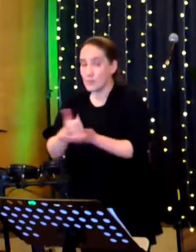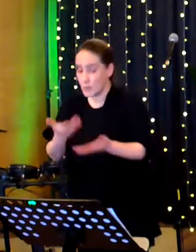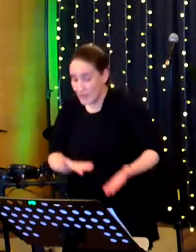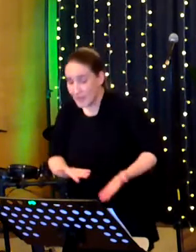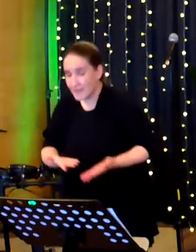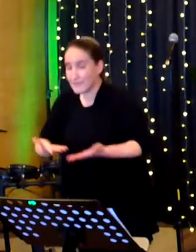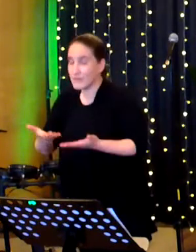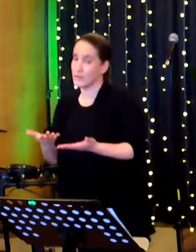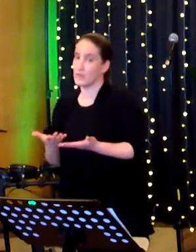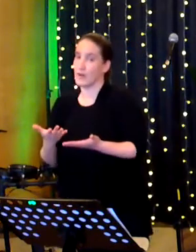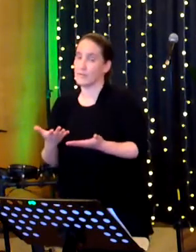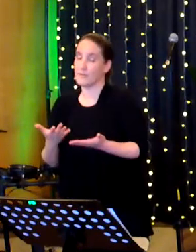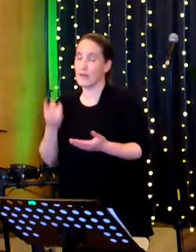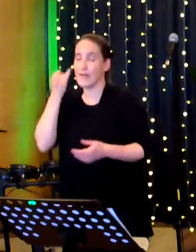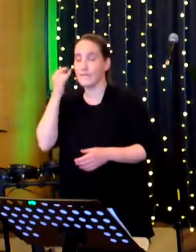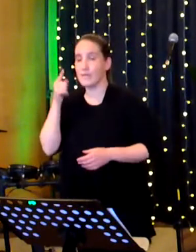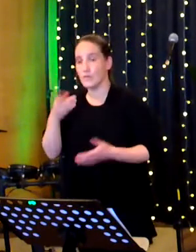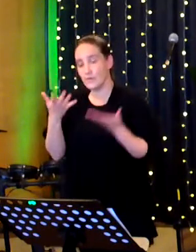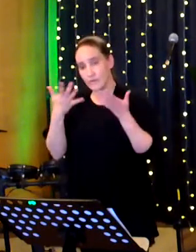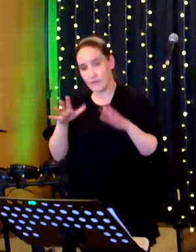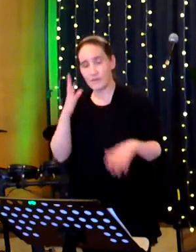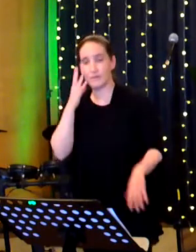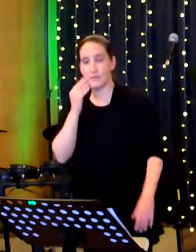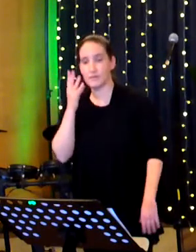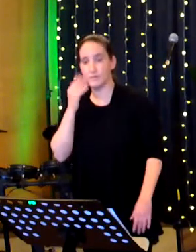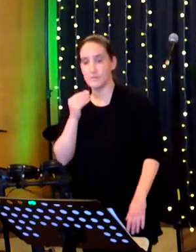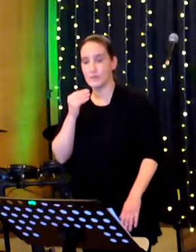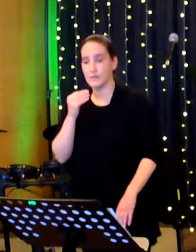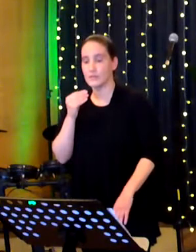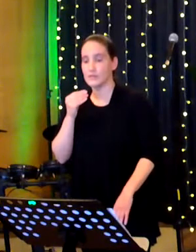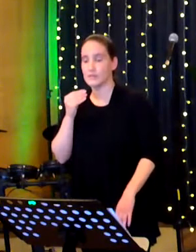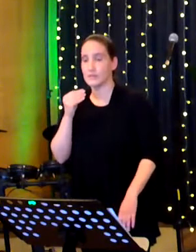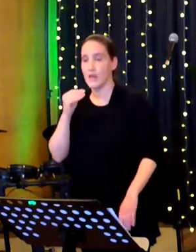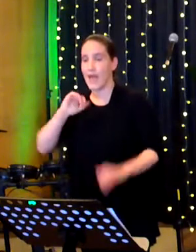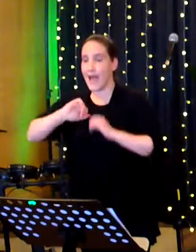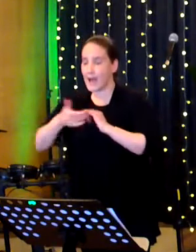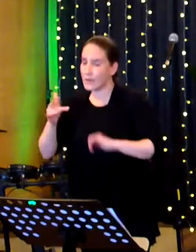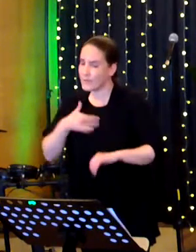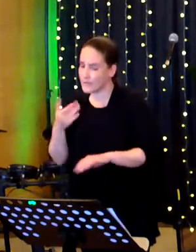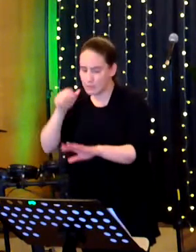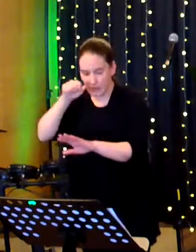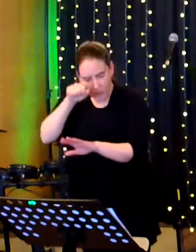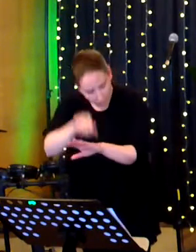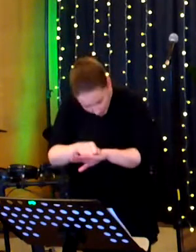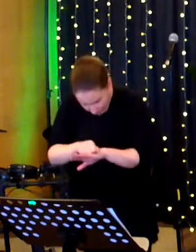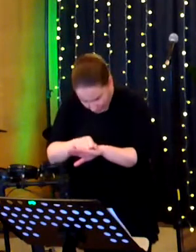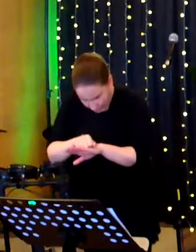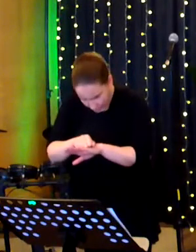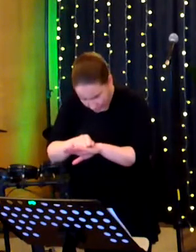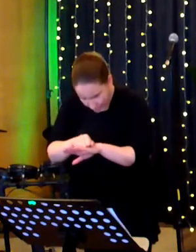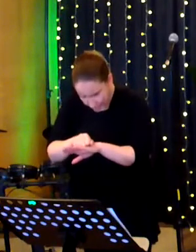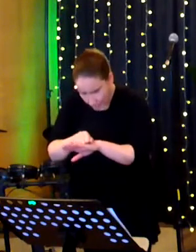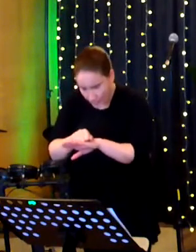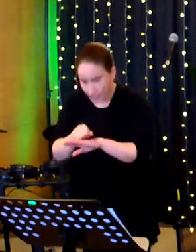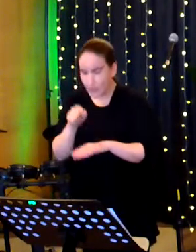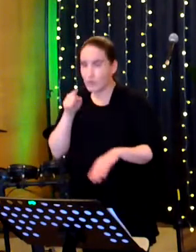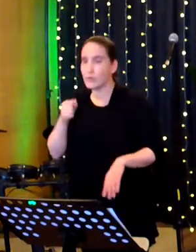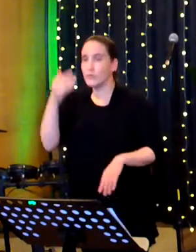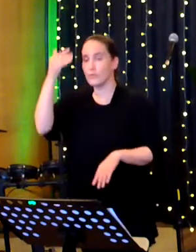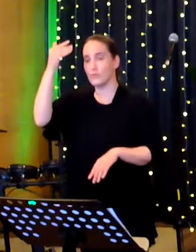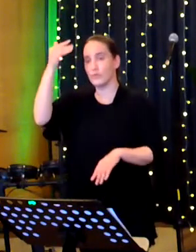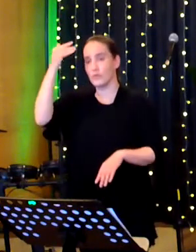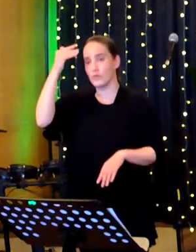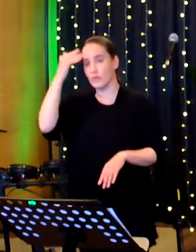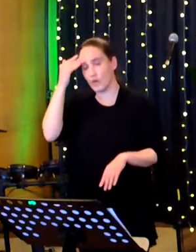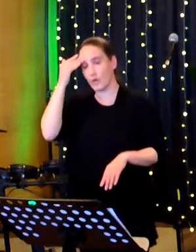you have ever been down at your end on your face, you know that the distance between being flat on your